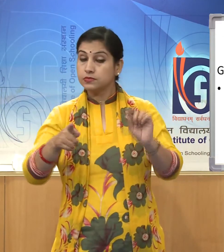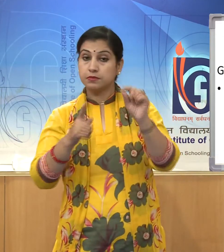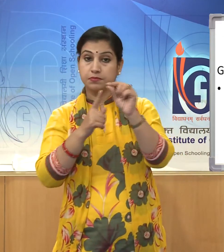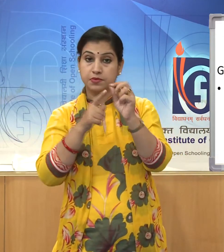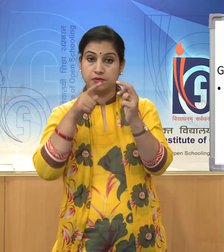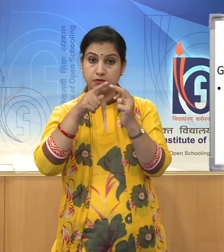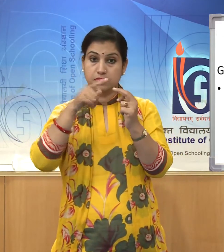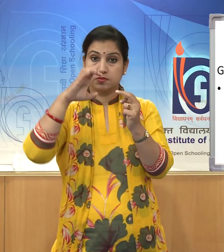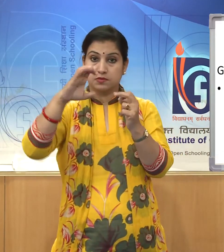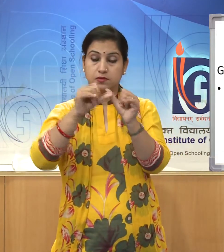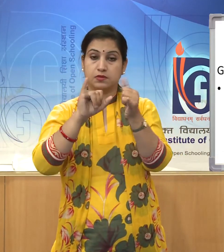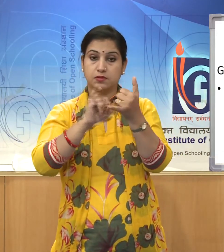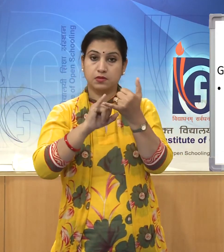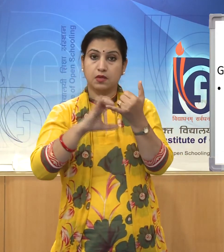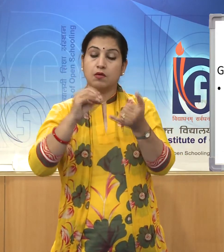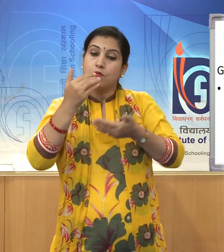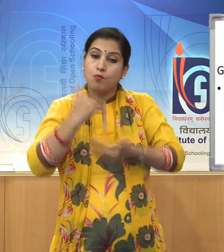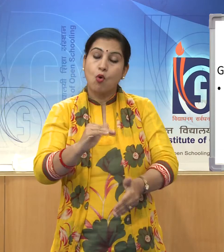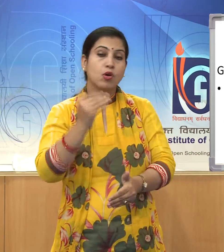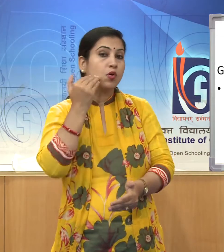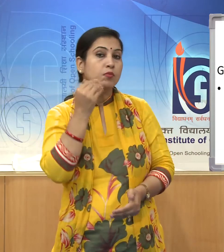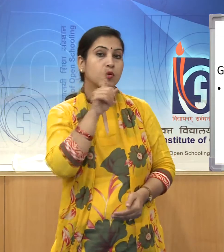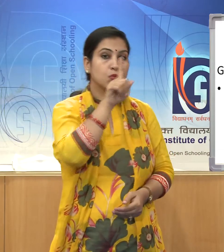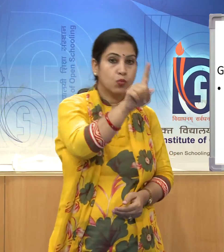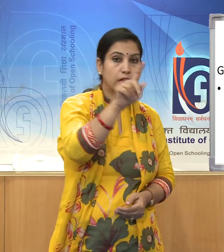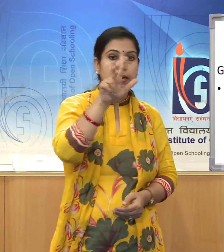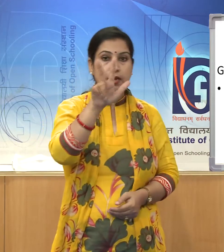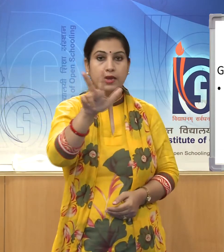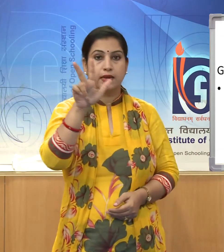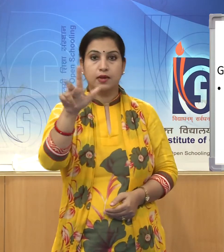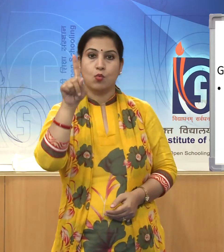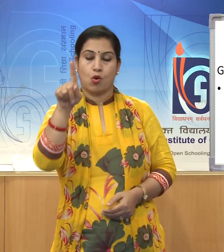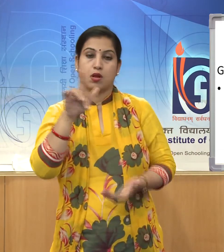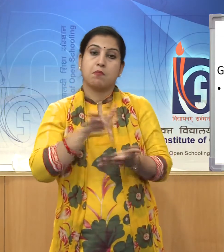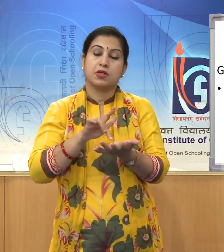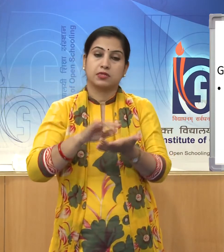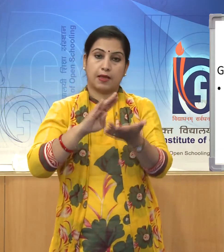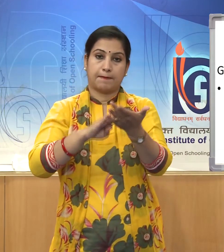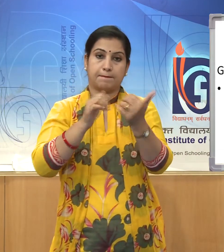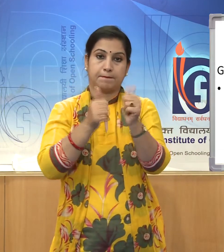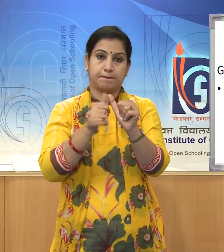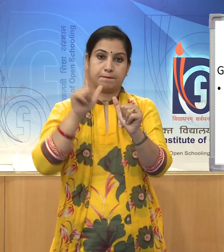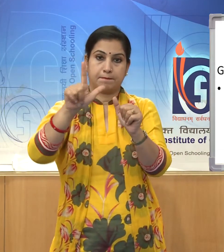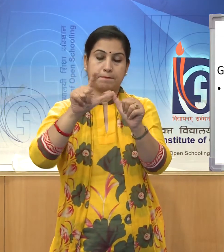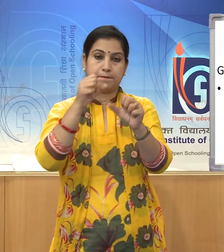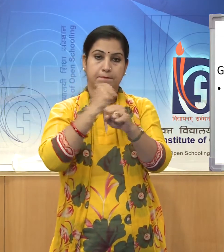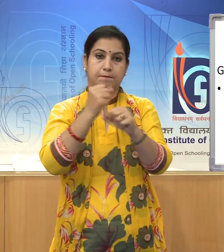Pablo Picasso was born in 1881 in Malaga, Spain.